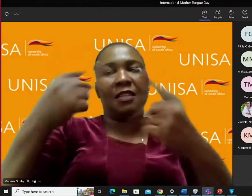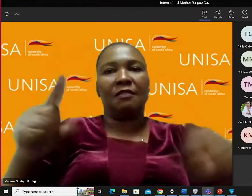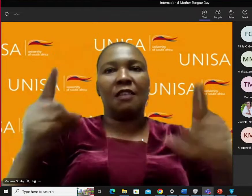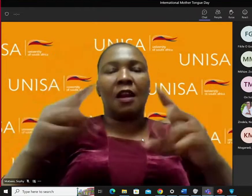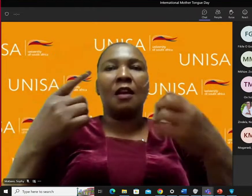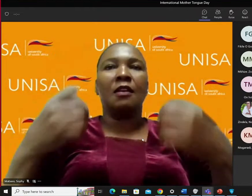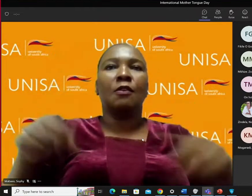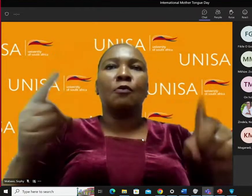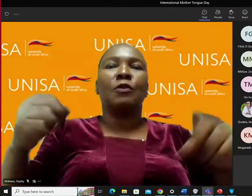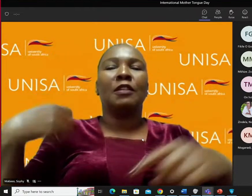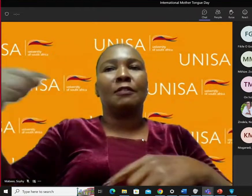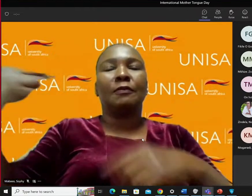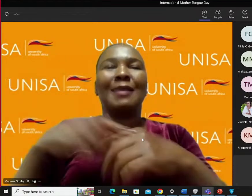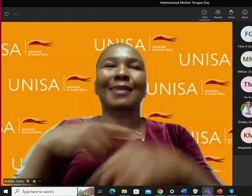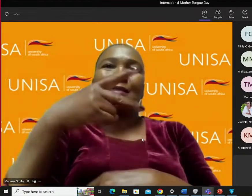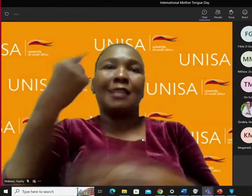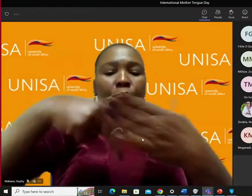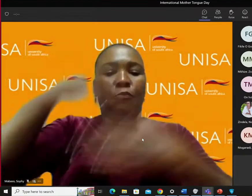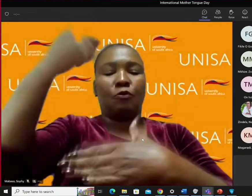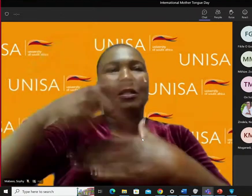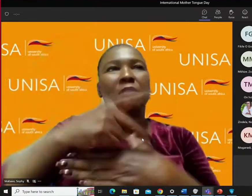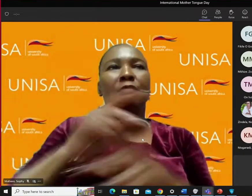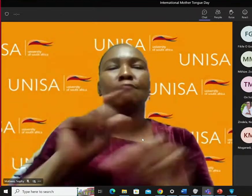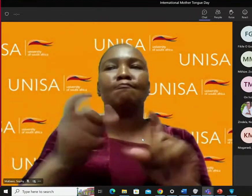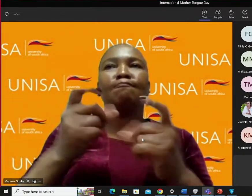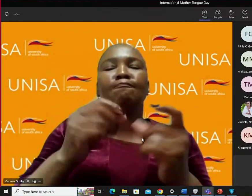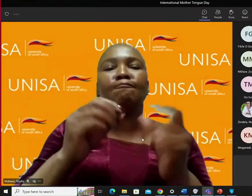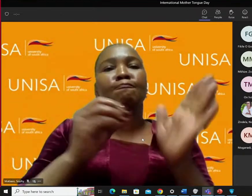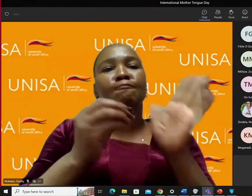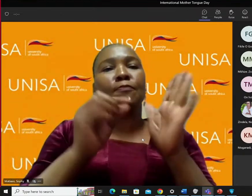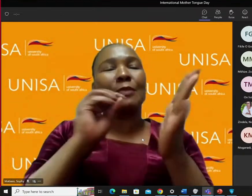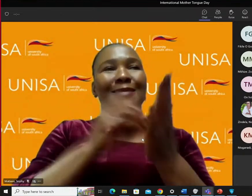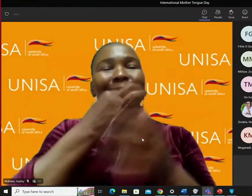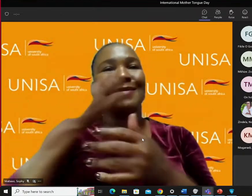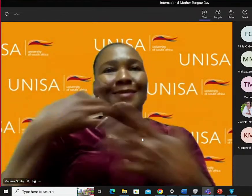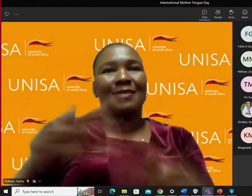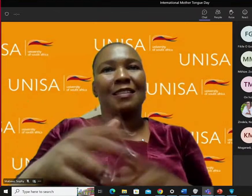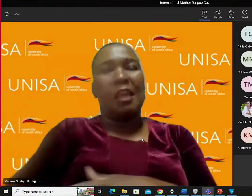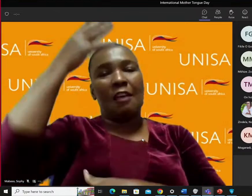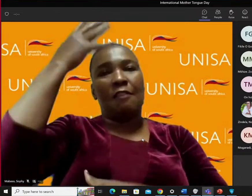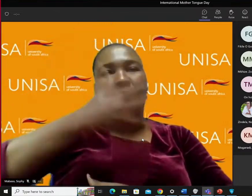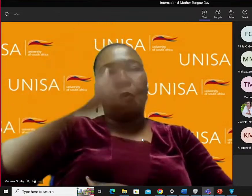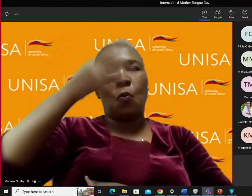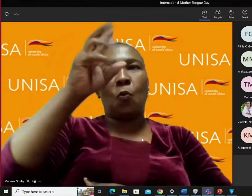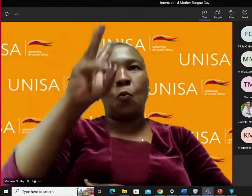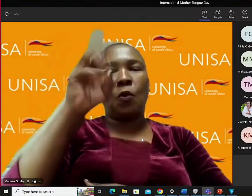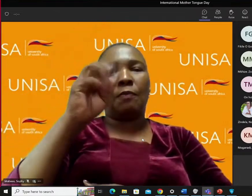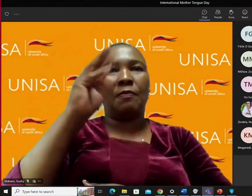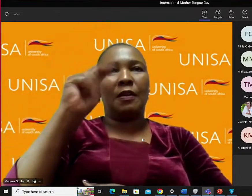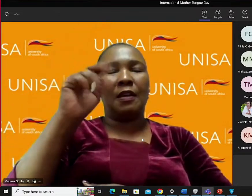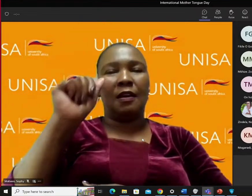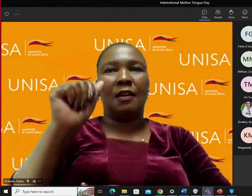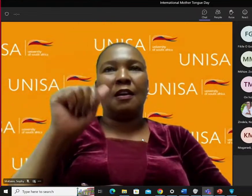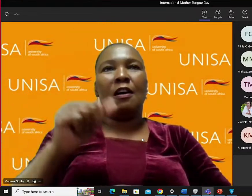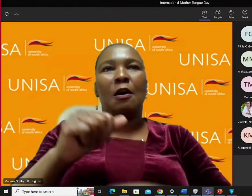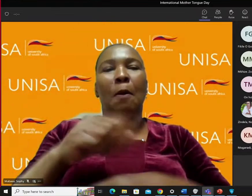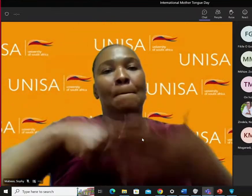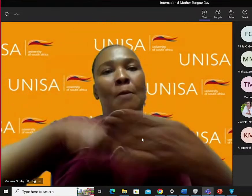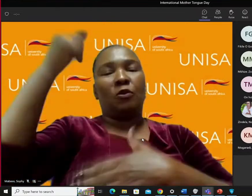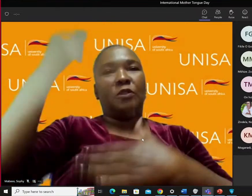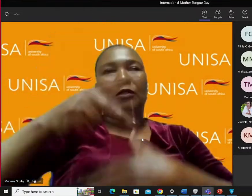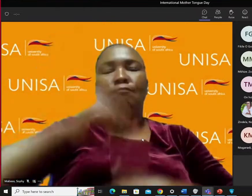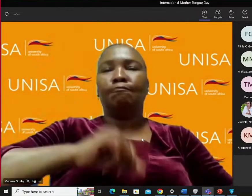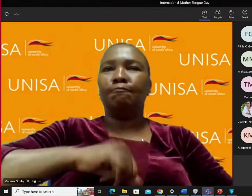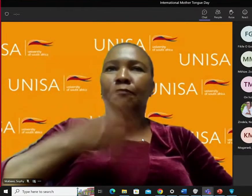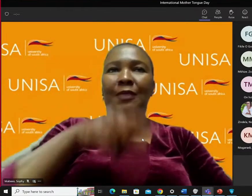Then the second project that I quickly mentioned is the African WordNet project, and we are particularly proud to host this at